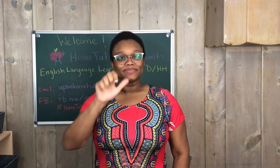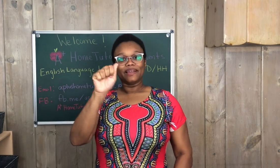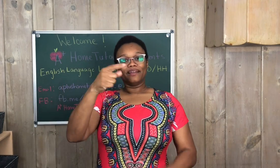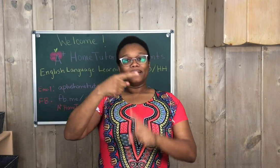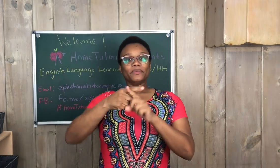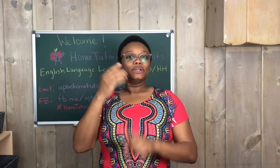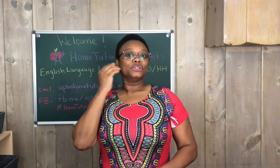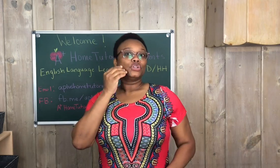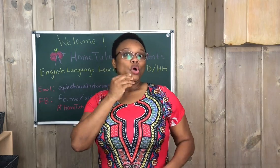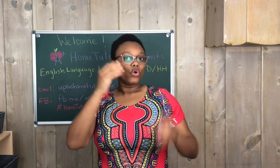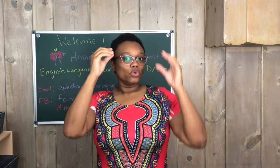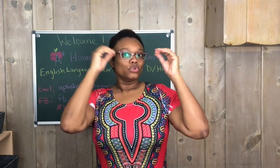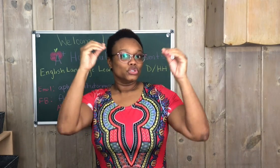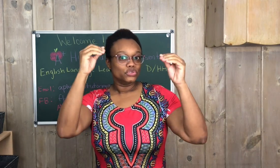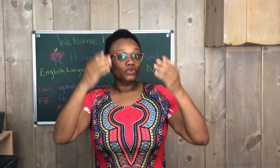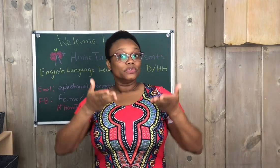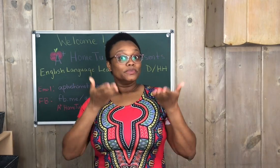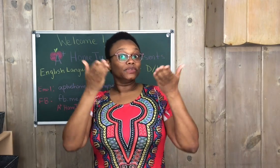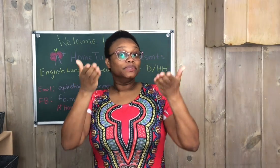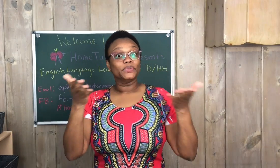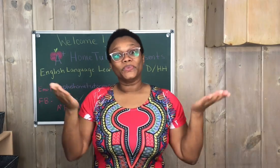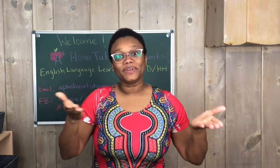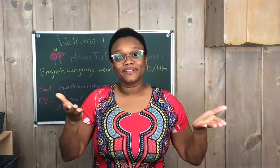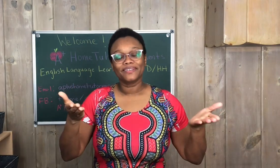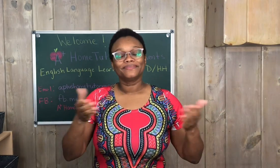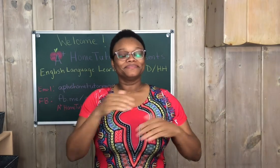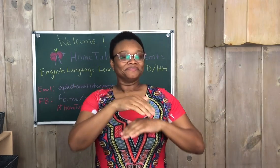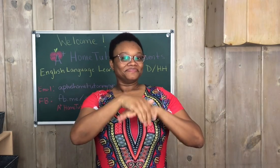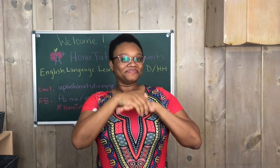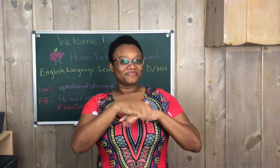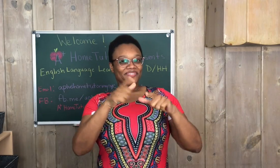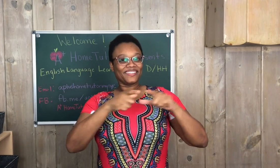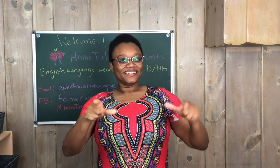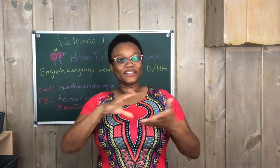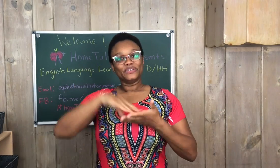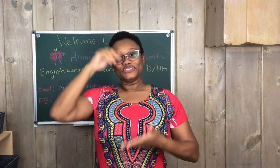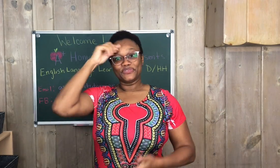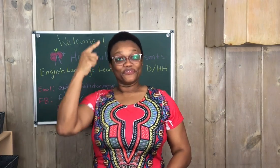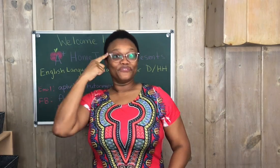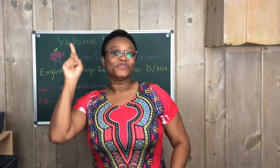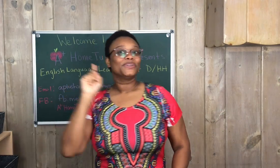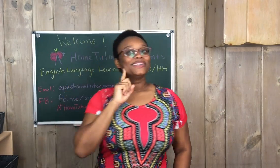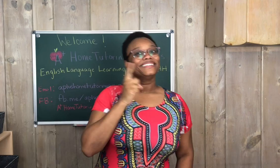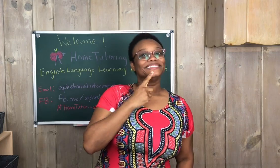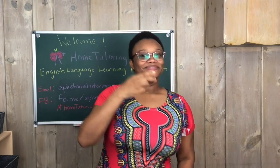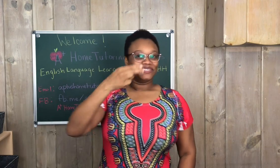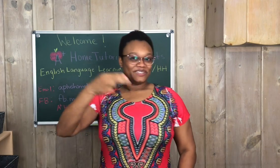Hi, and welcome to A+ Home Tutoring presents English Language Learning for the Deaf and Hard of